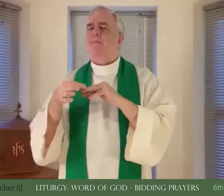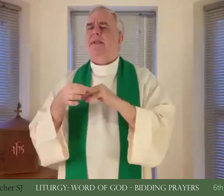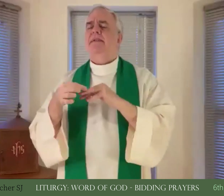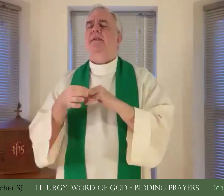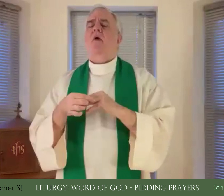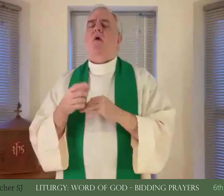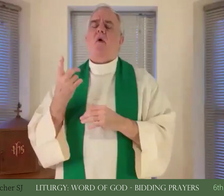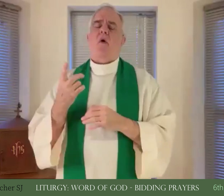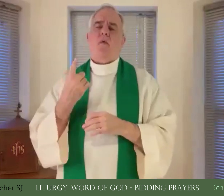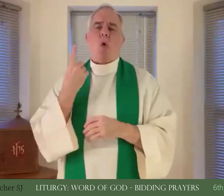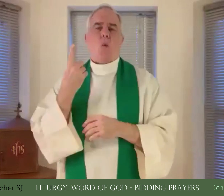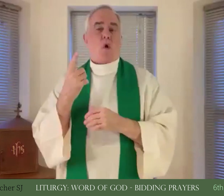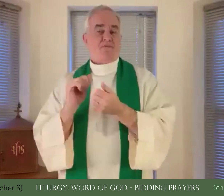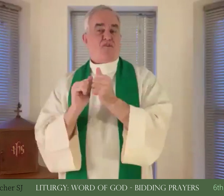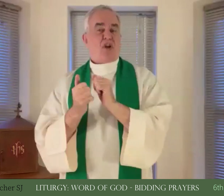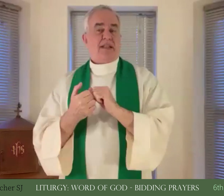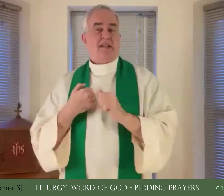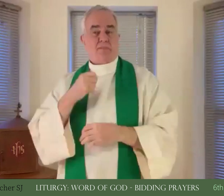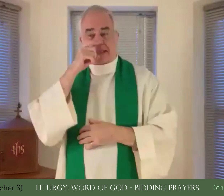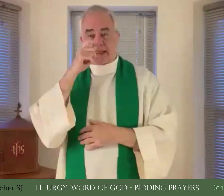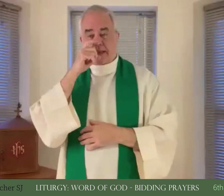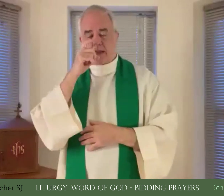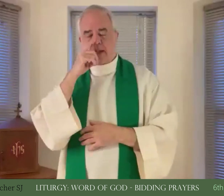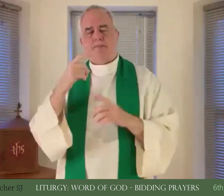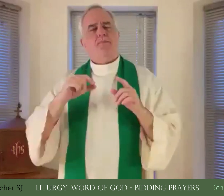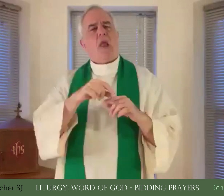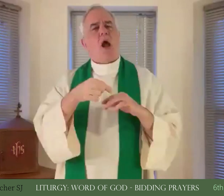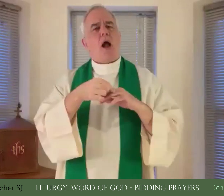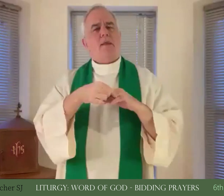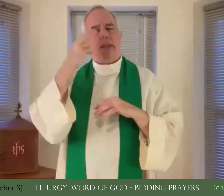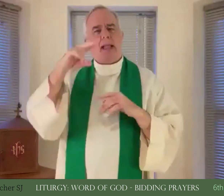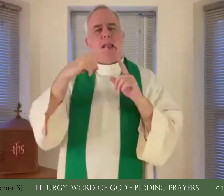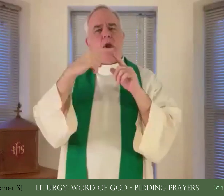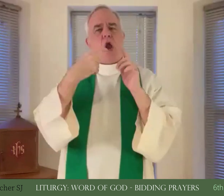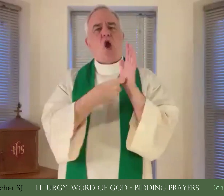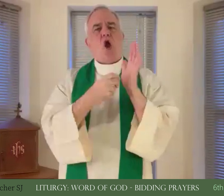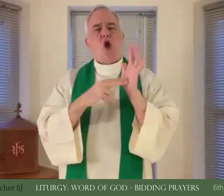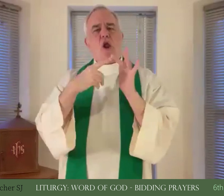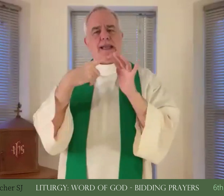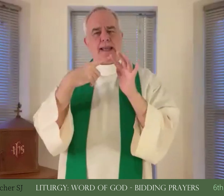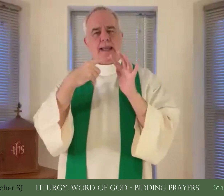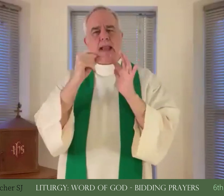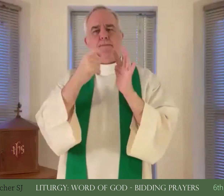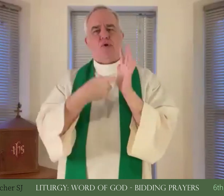husband or one friend of my sister, husband named Ernie